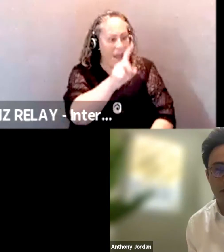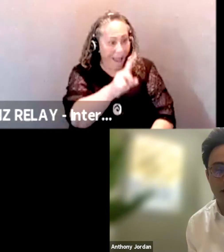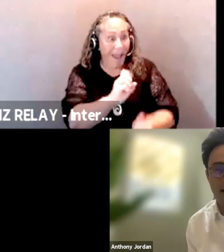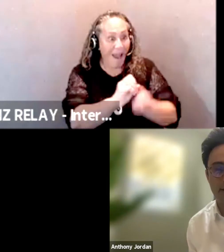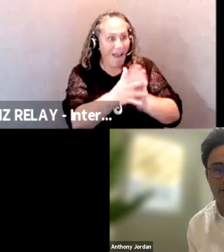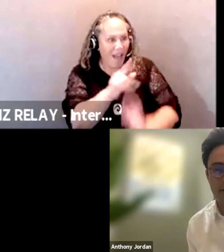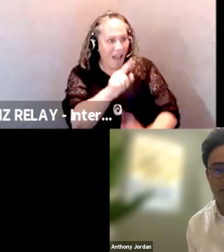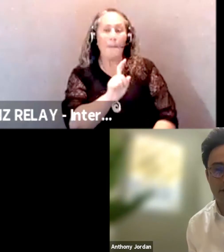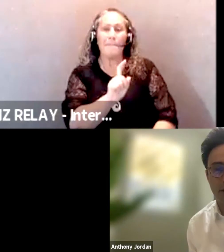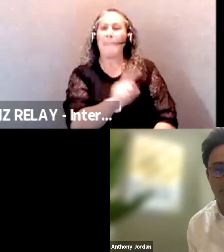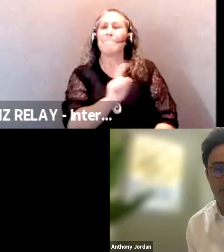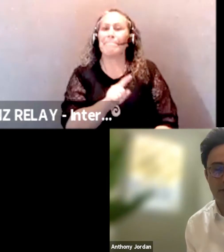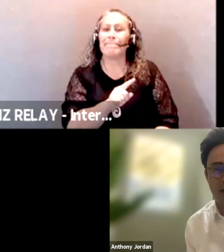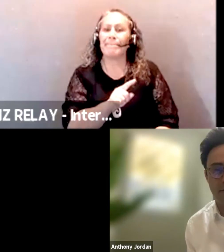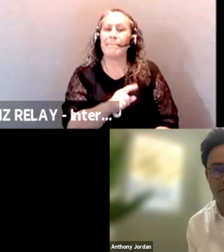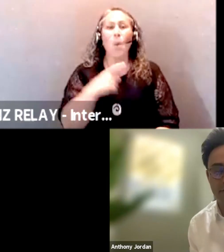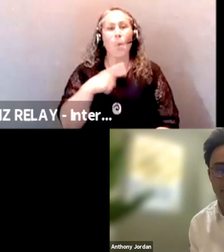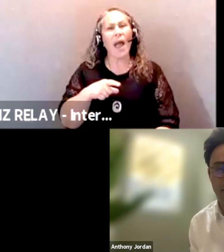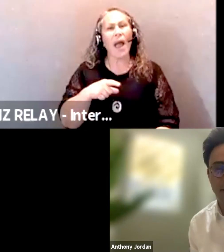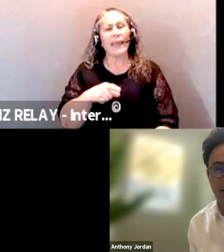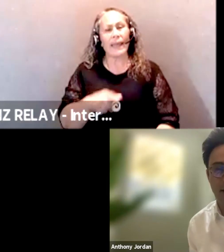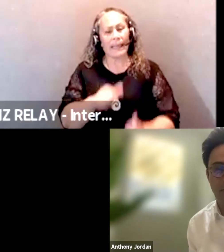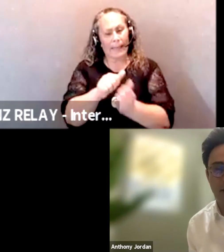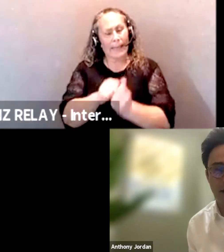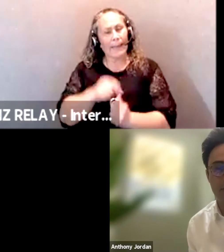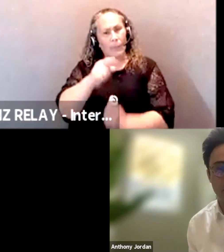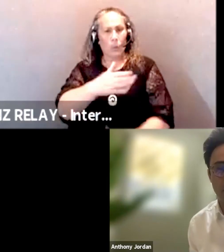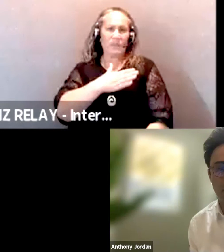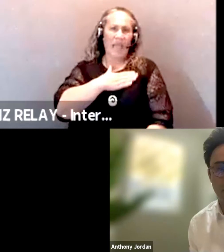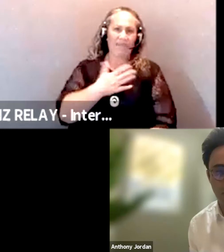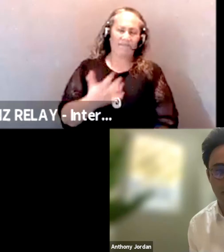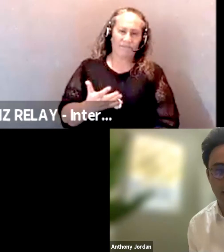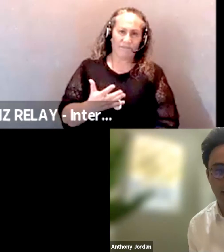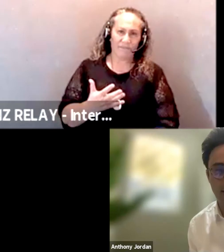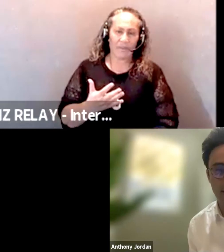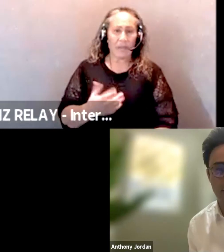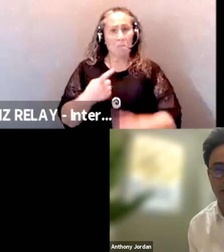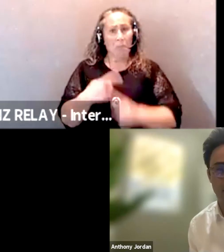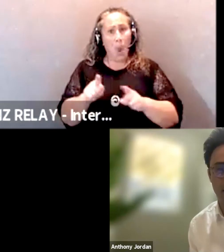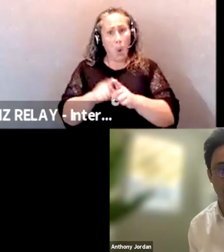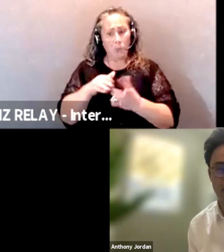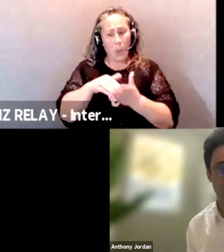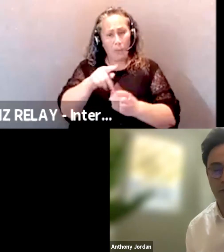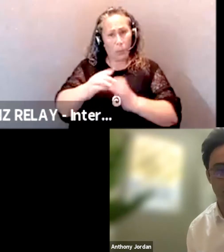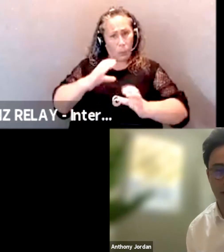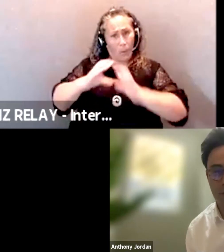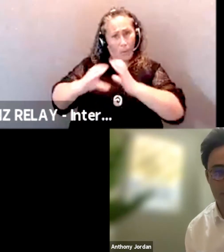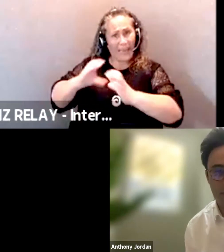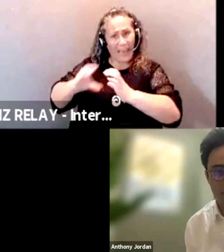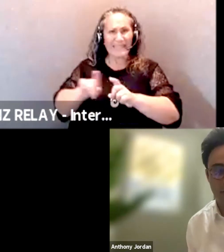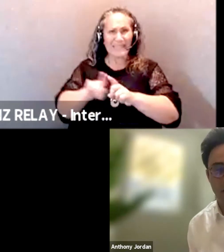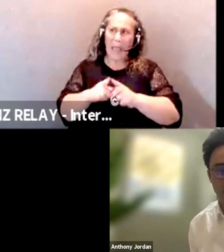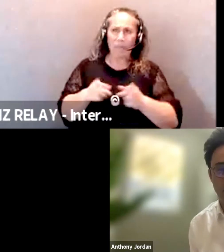because it allows you to keep you safe, and to communicate just like you normally